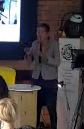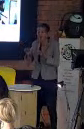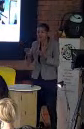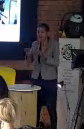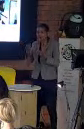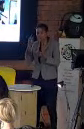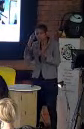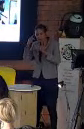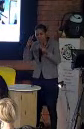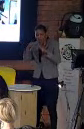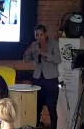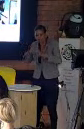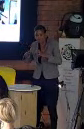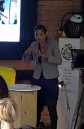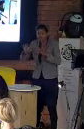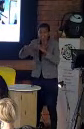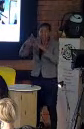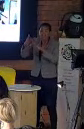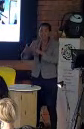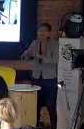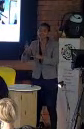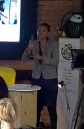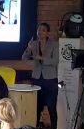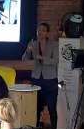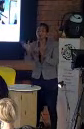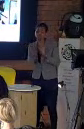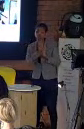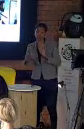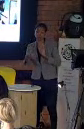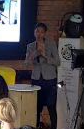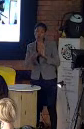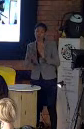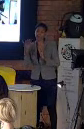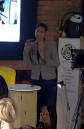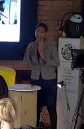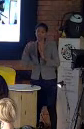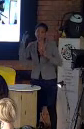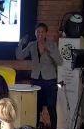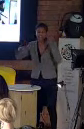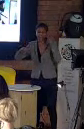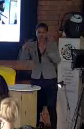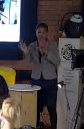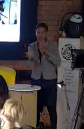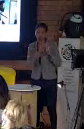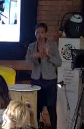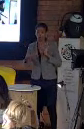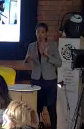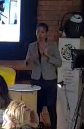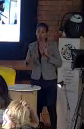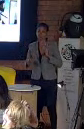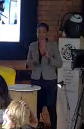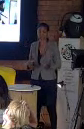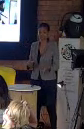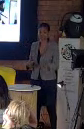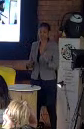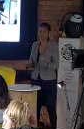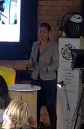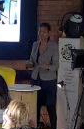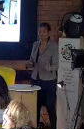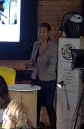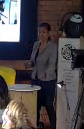using a pre-recorded video of Javier, so the sound artist. He filmed himself, and then I drew on that